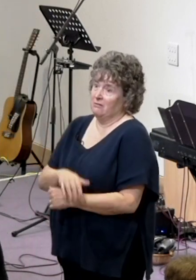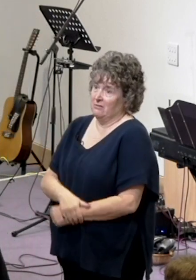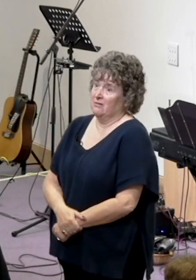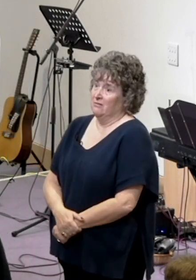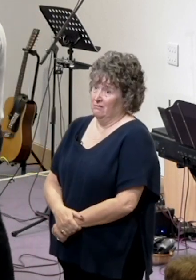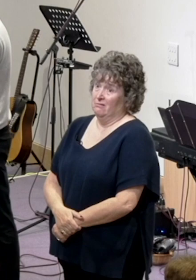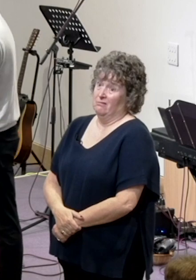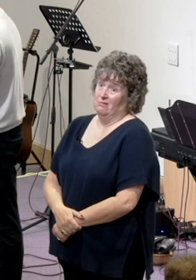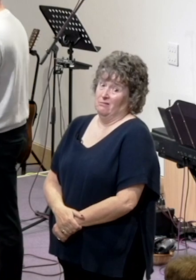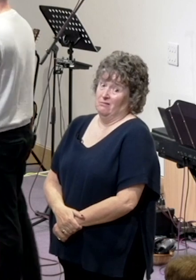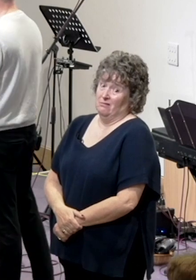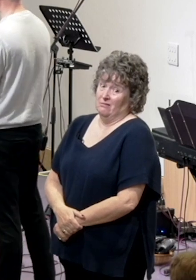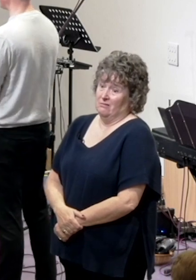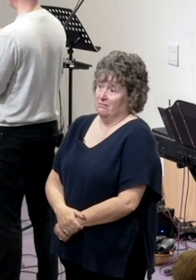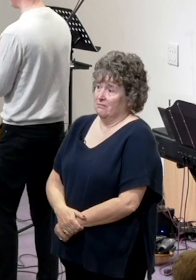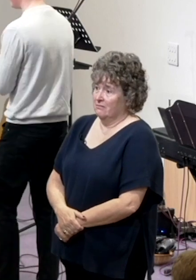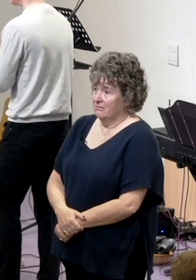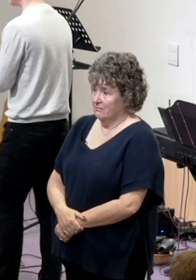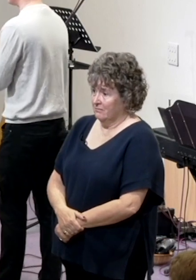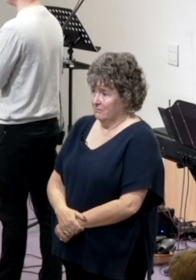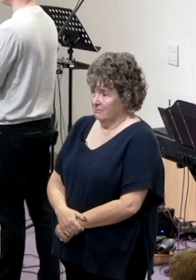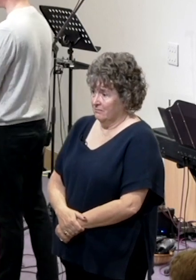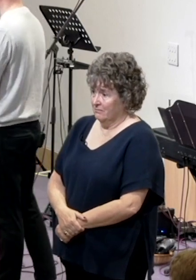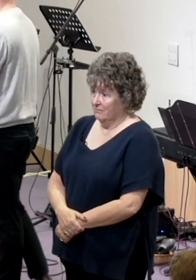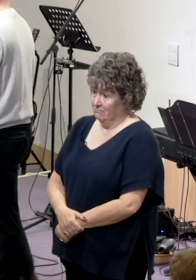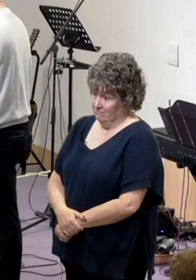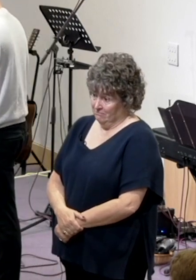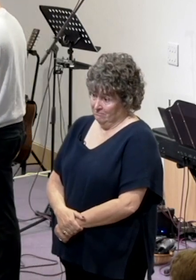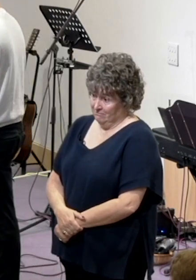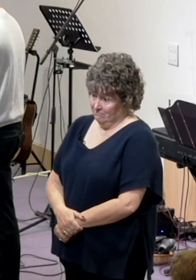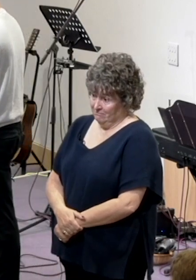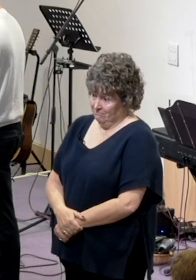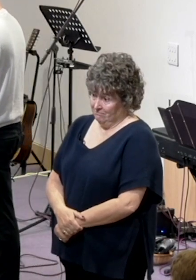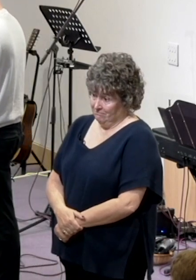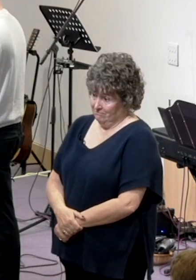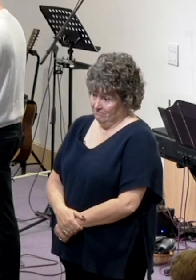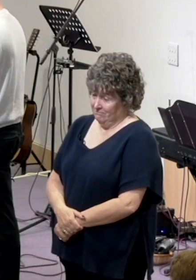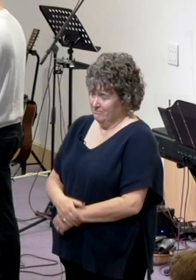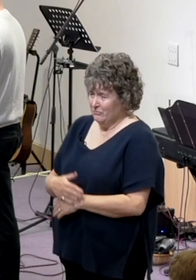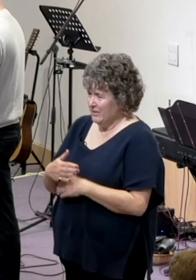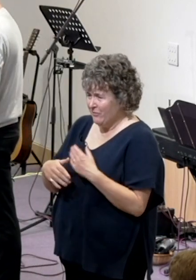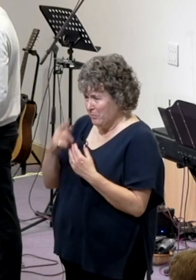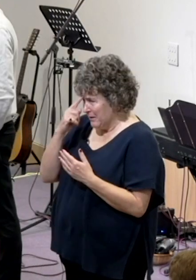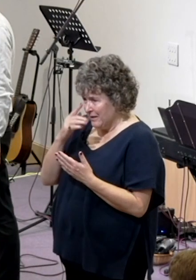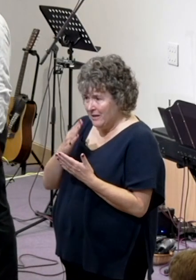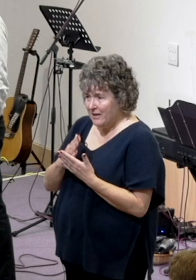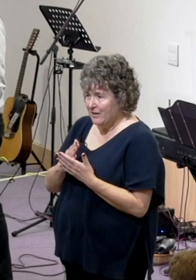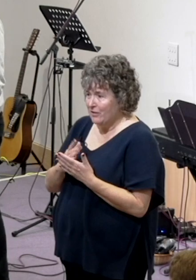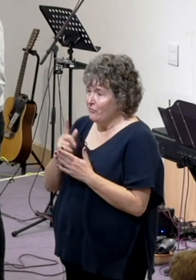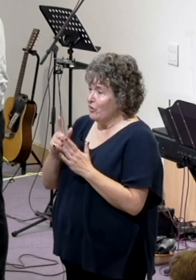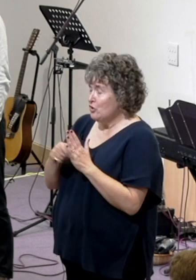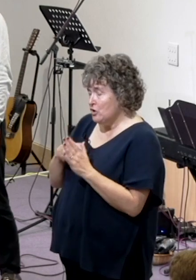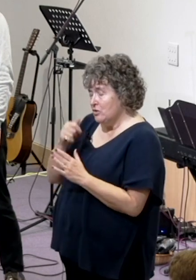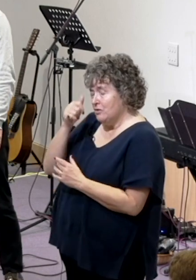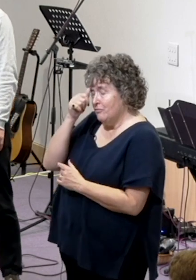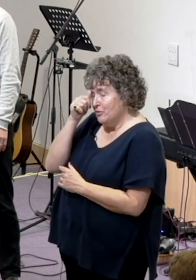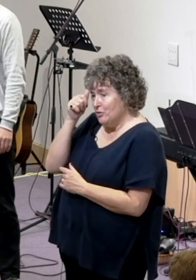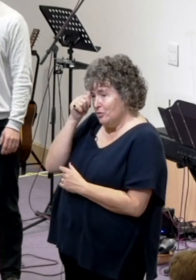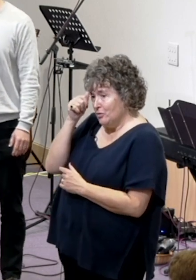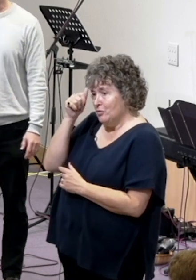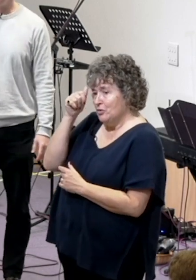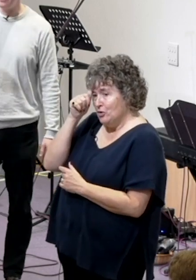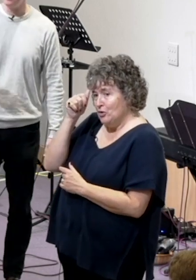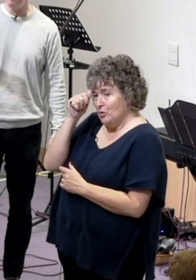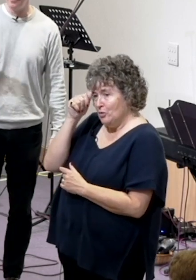convinced him of this, or Joseph must think I'm extremely gullible. So for Joseph, he knew